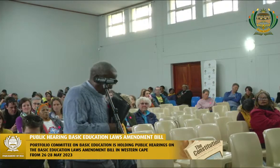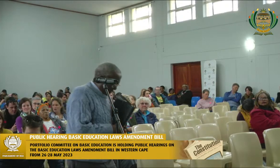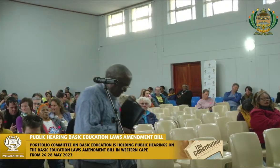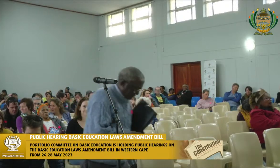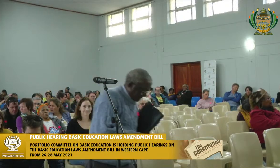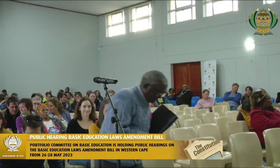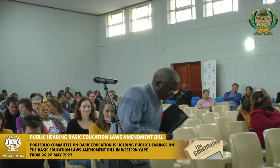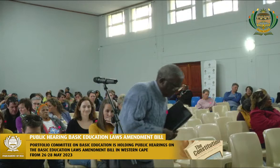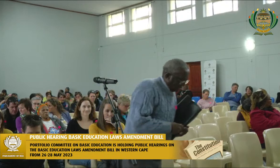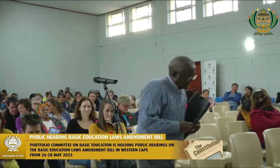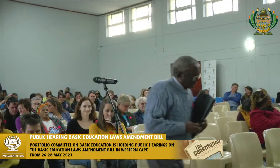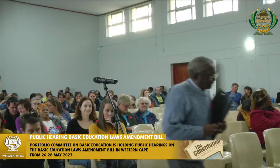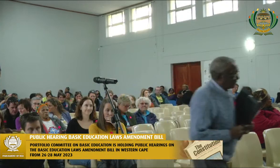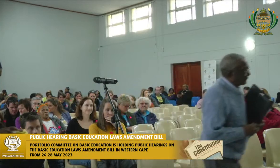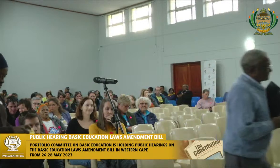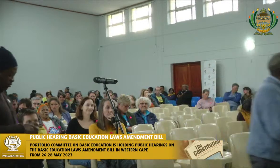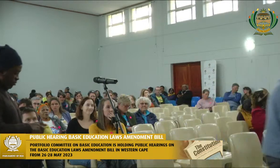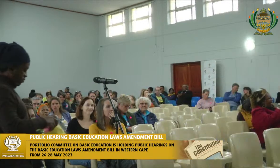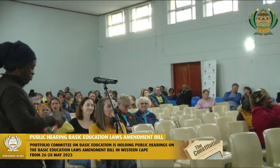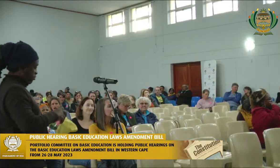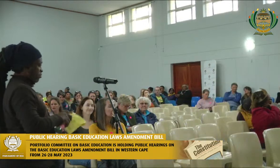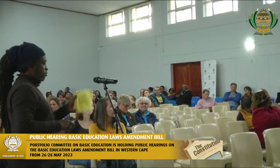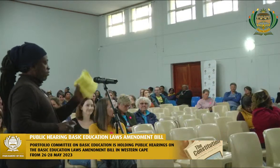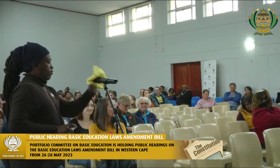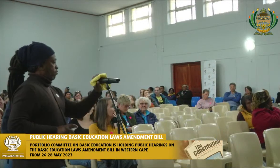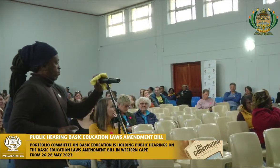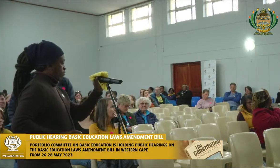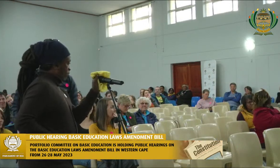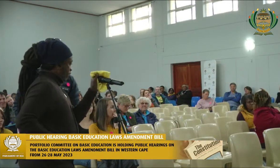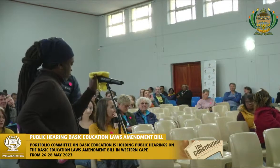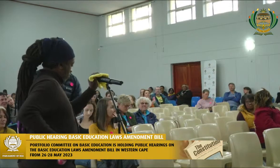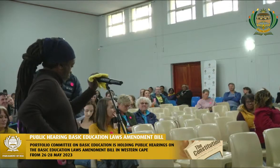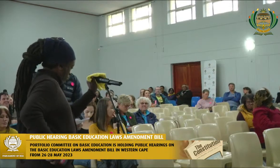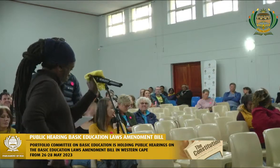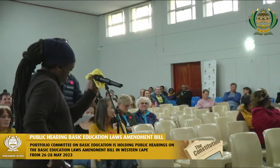110%. Thank you. Next speaker.